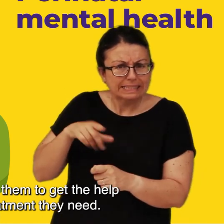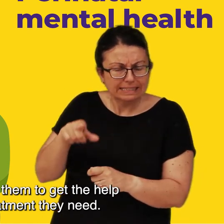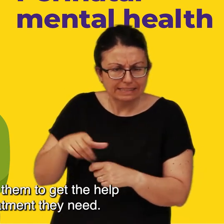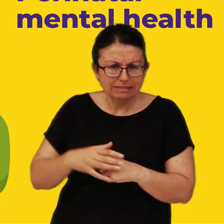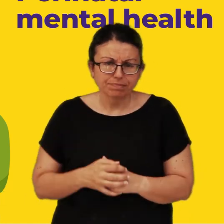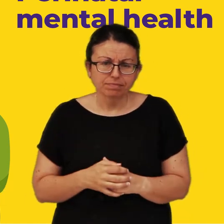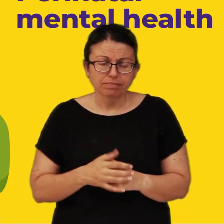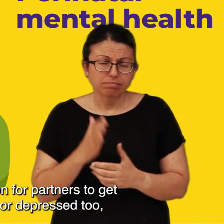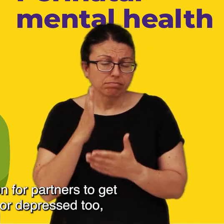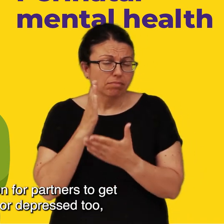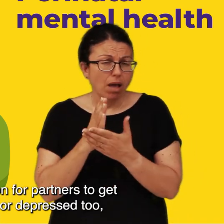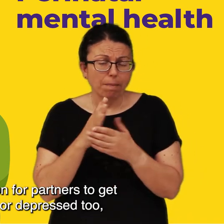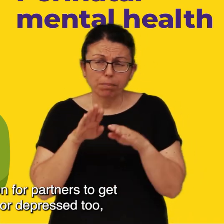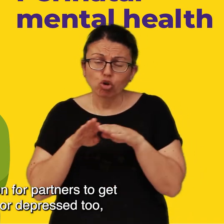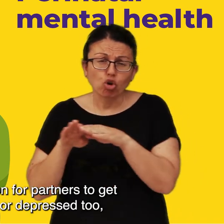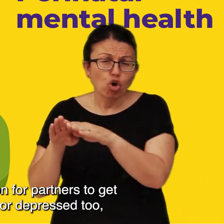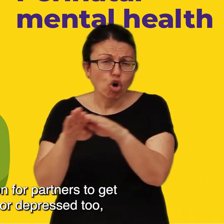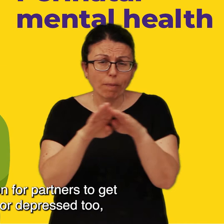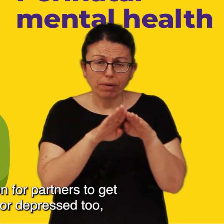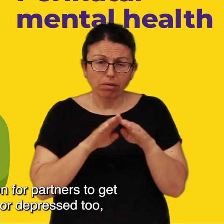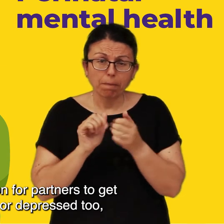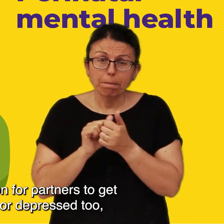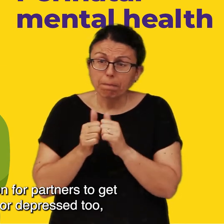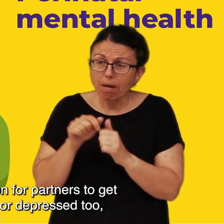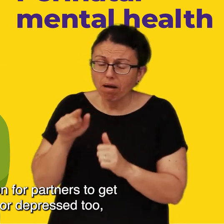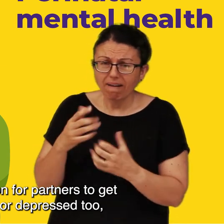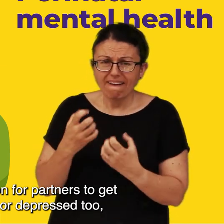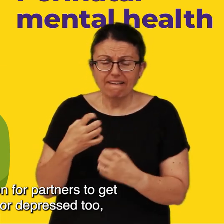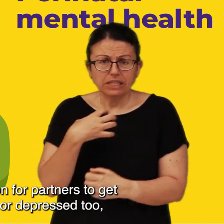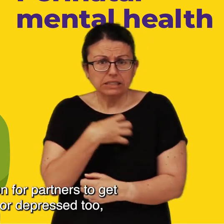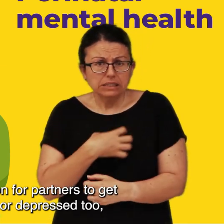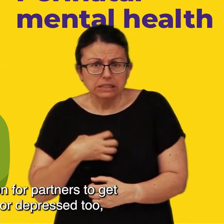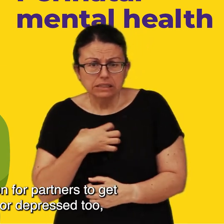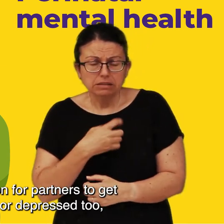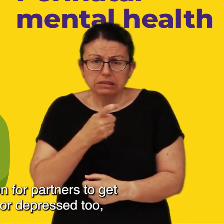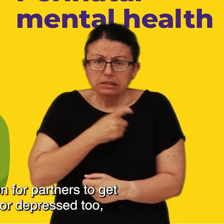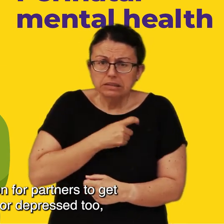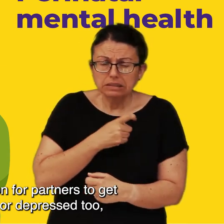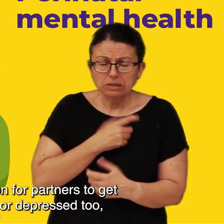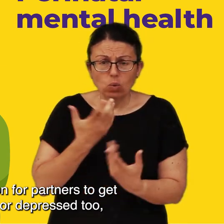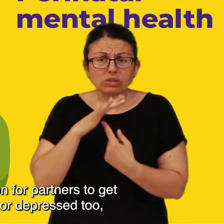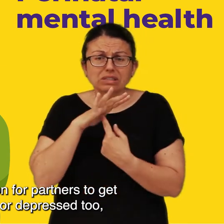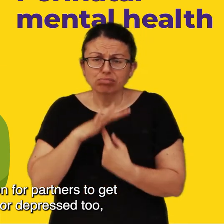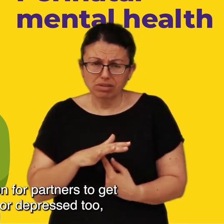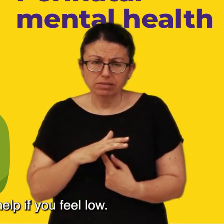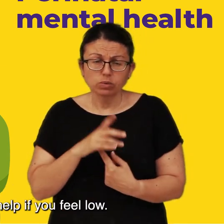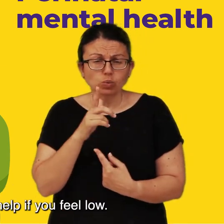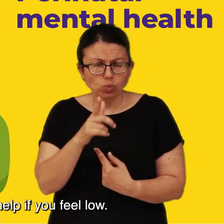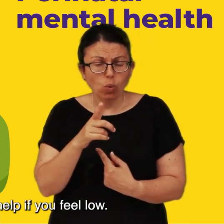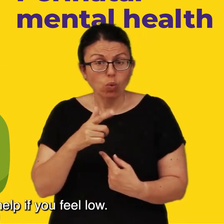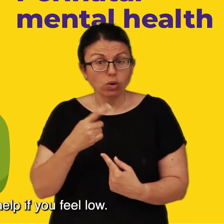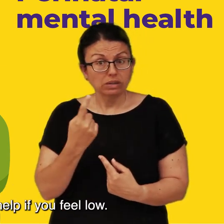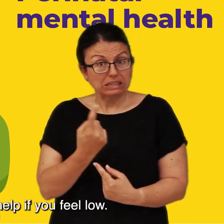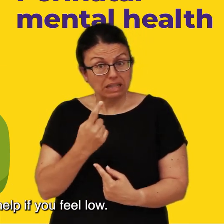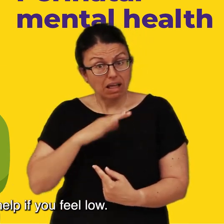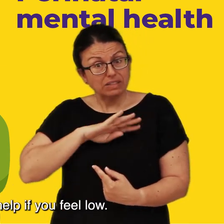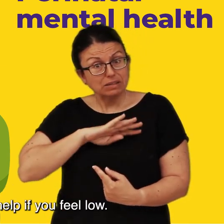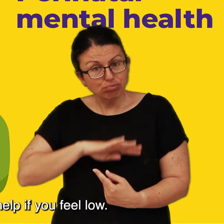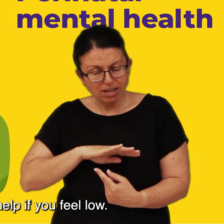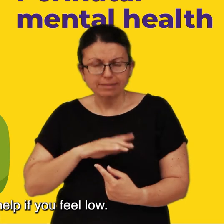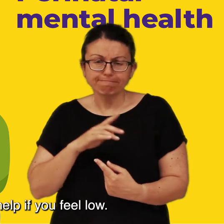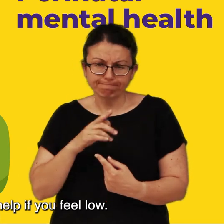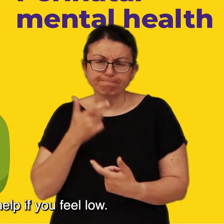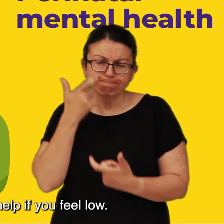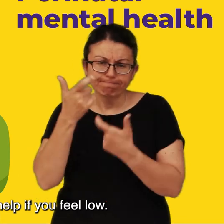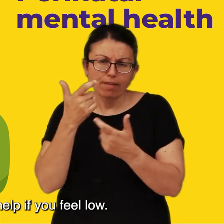they need. It's common for partners to get anxious or depressed, too. So seek help if